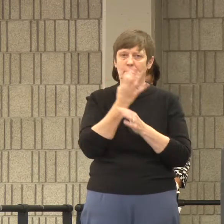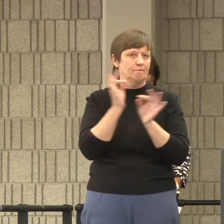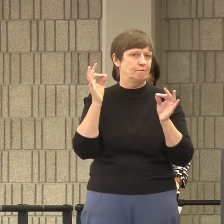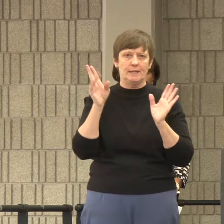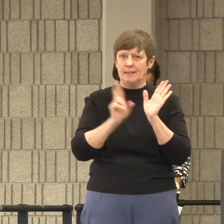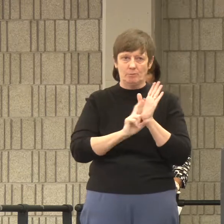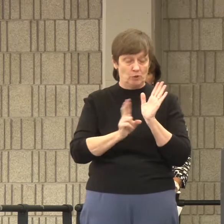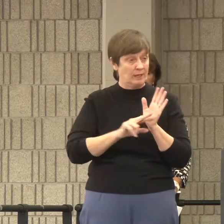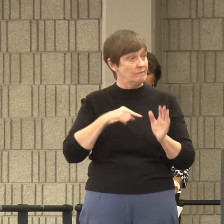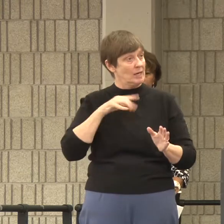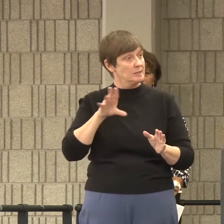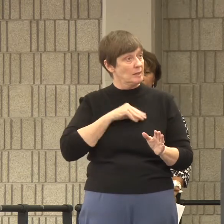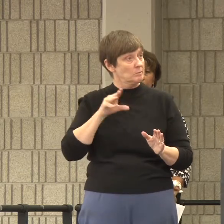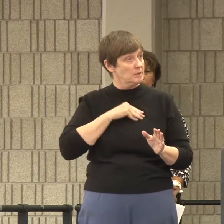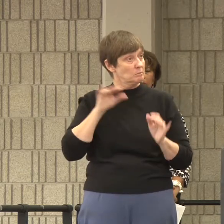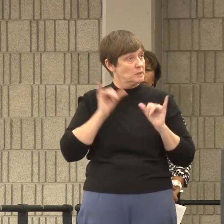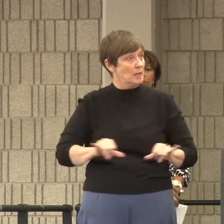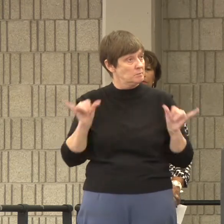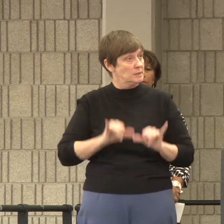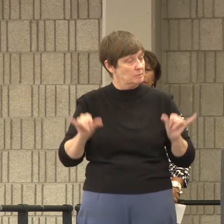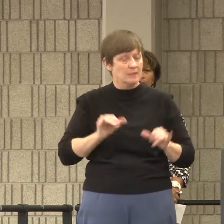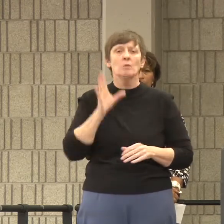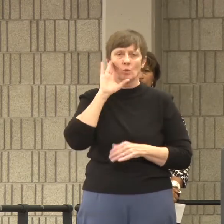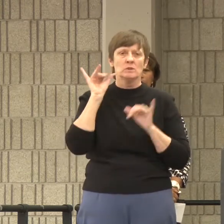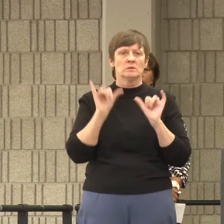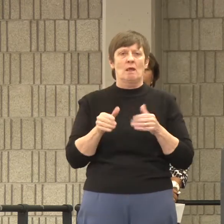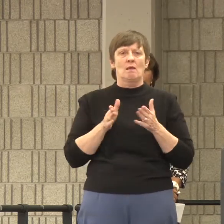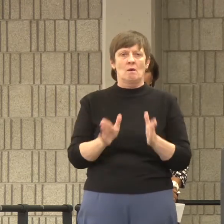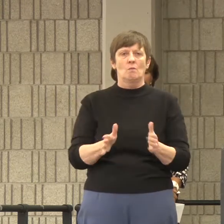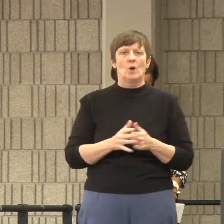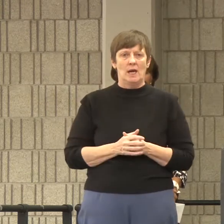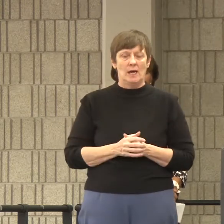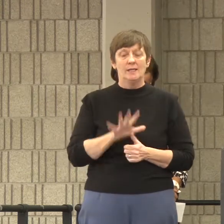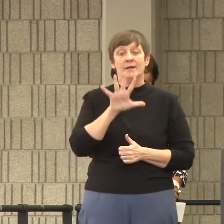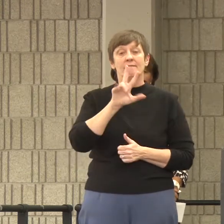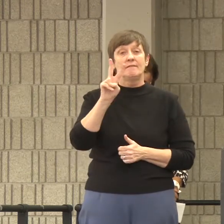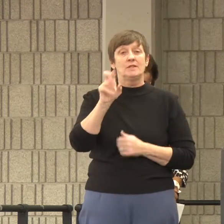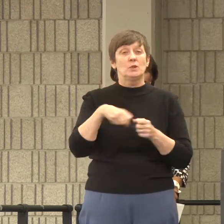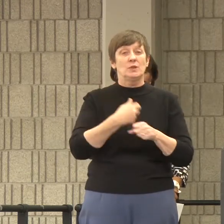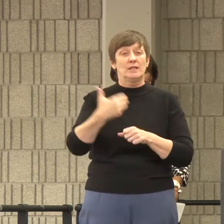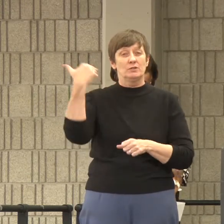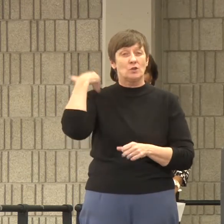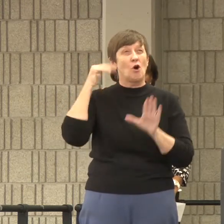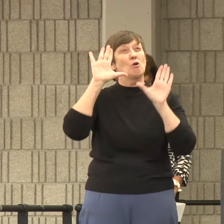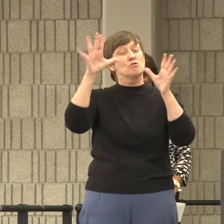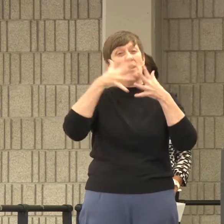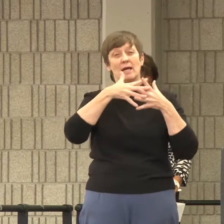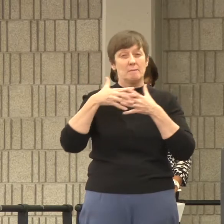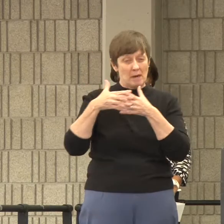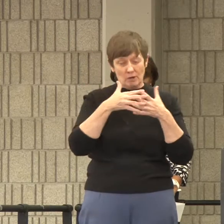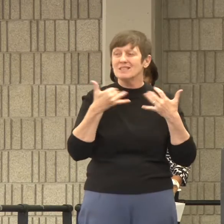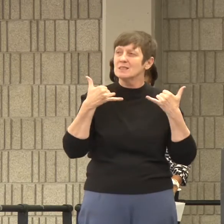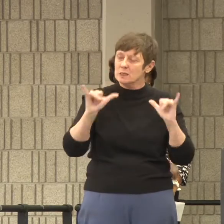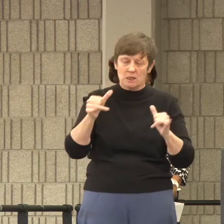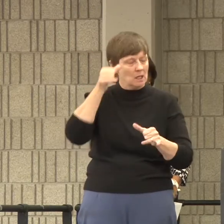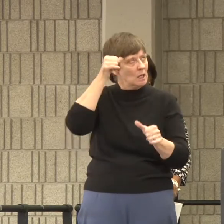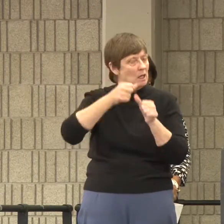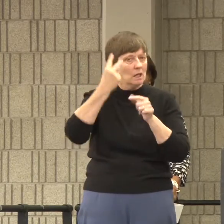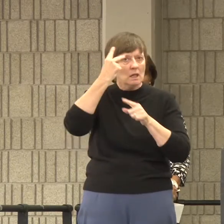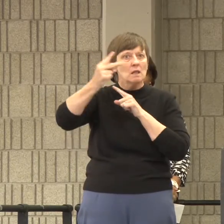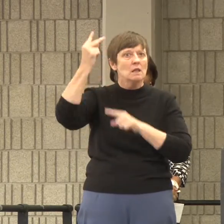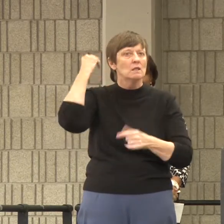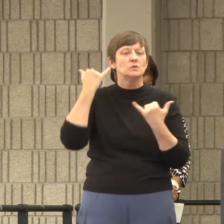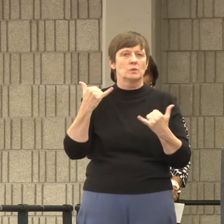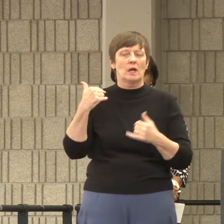as I accept things the way they are, that is how they will be. 52 years ago, a great American in whose symbolic shadow we stand today nudged us in our